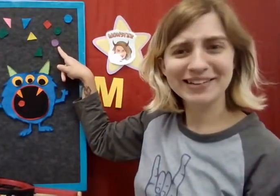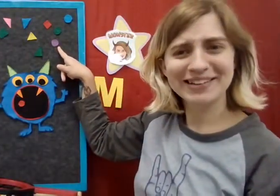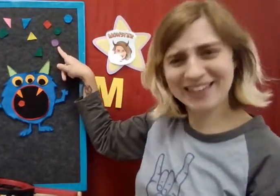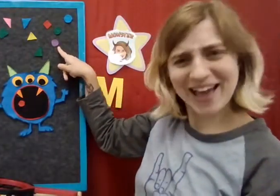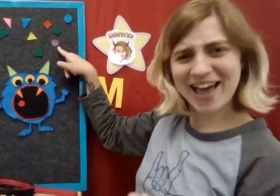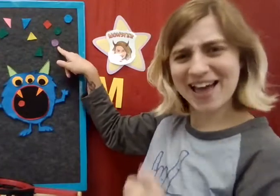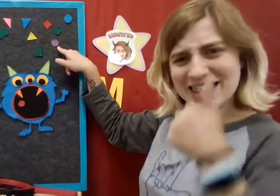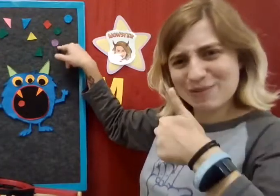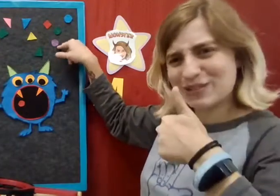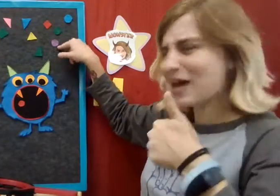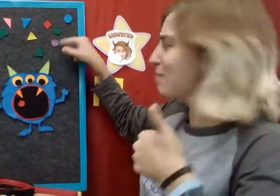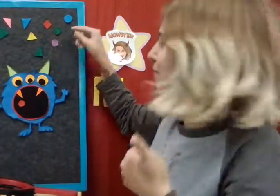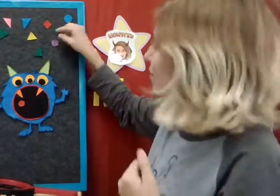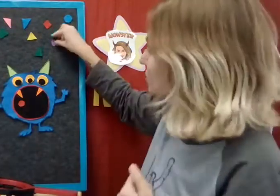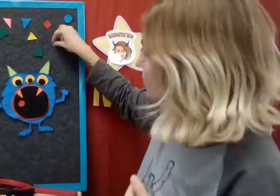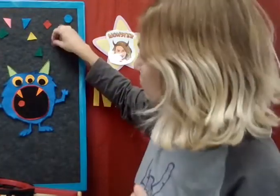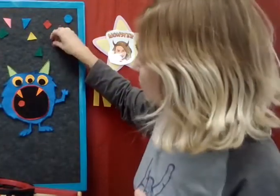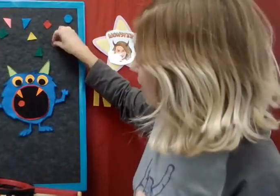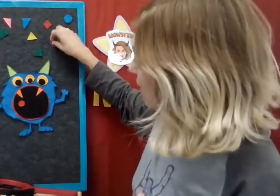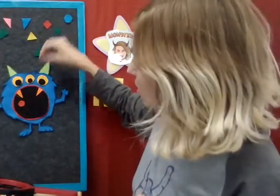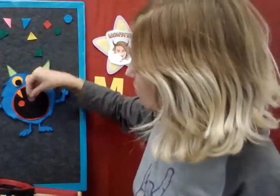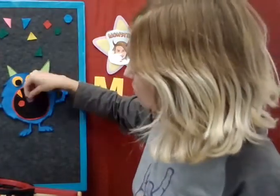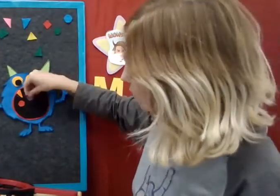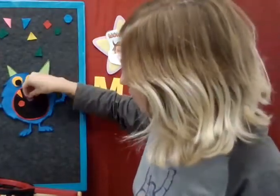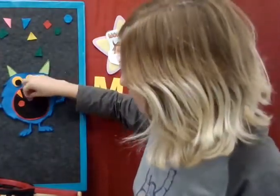Yeah, thumbs up. This one's round.